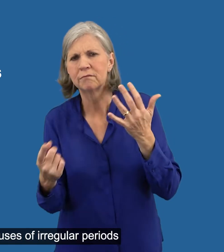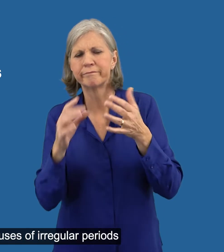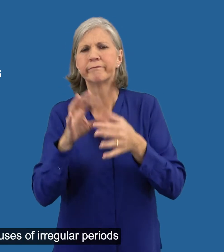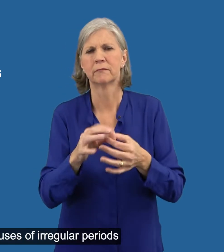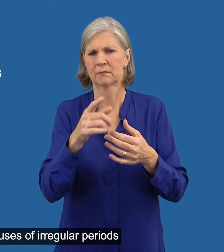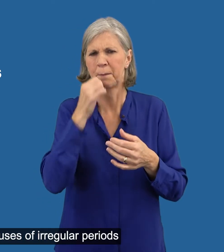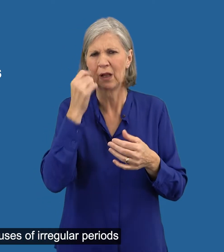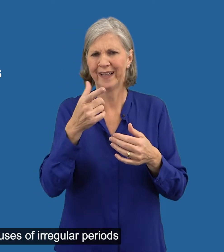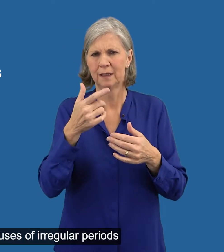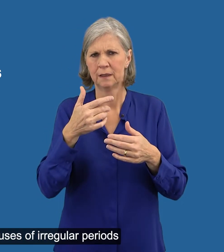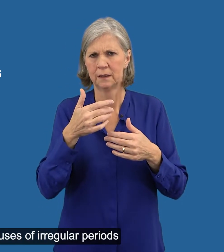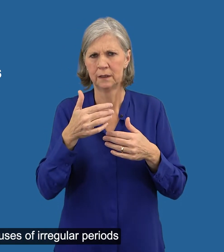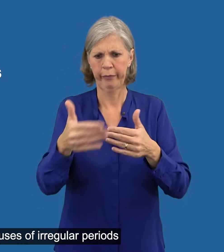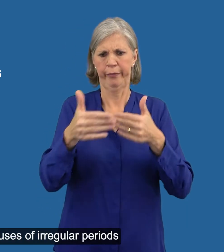Causes of irregular periods.